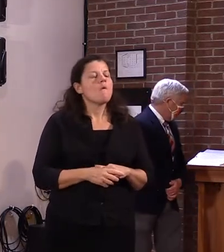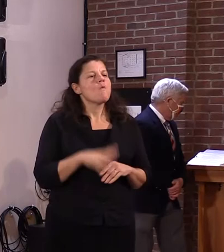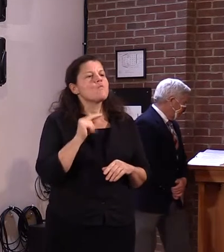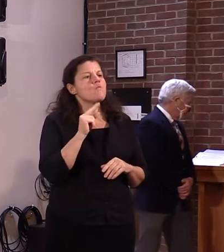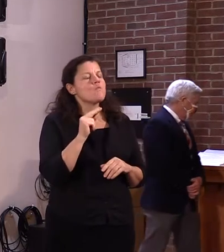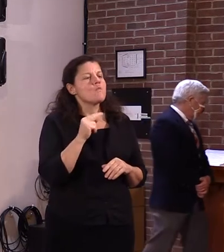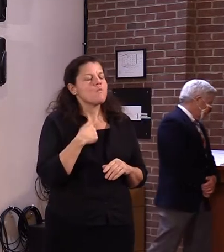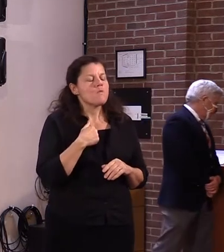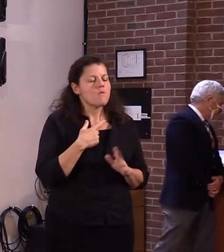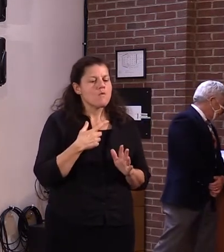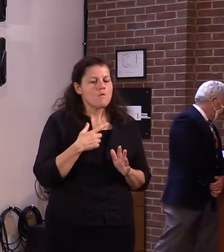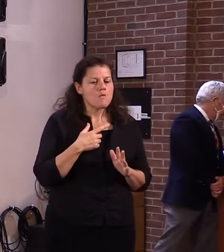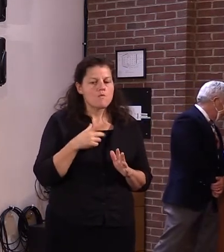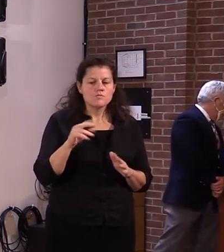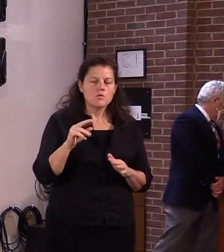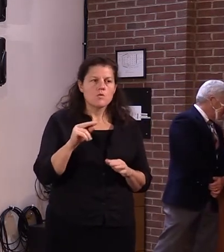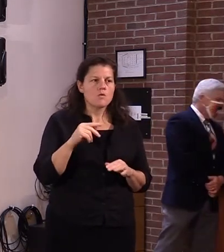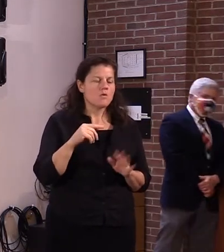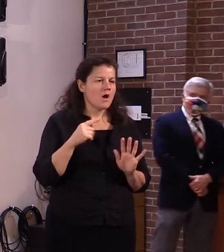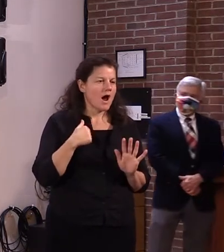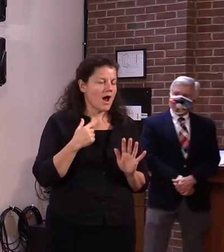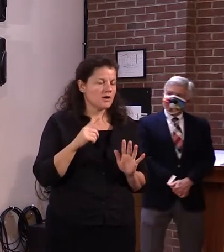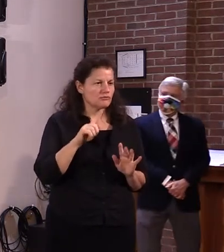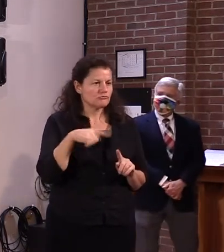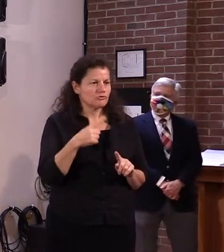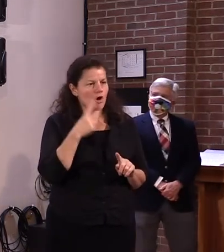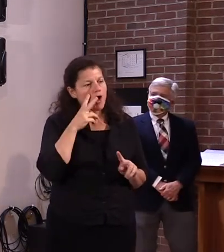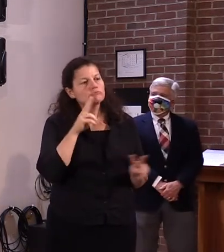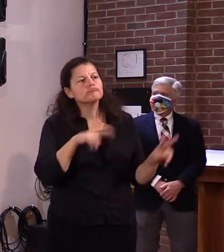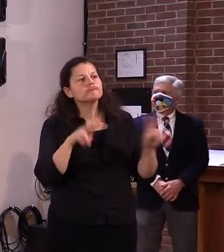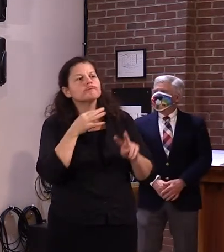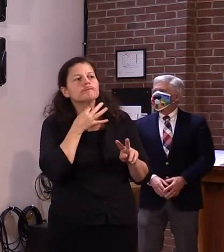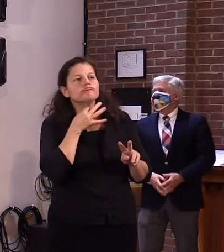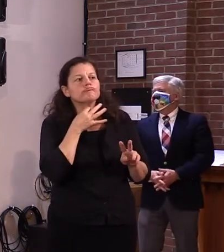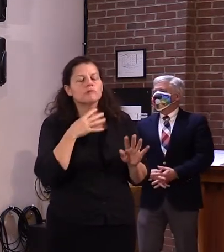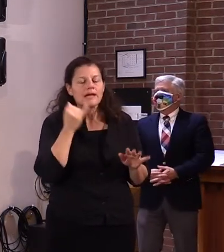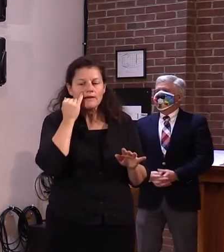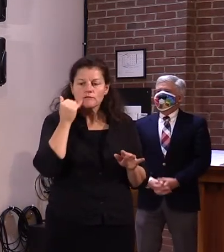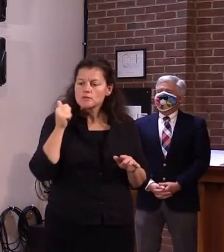No, I'm just an armchair epidemiologist. I was just wondering